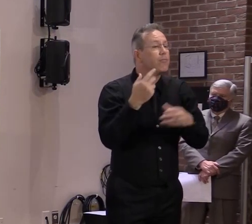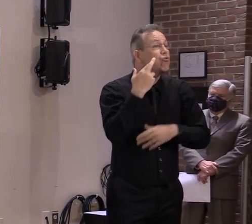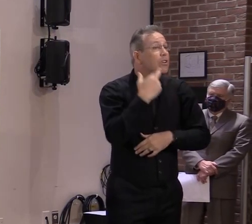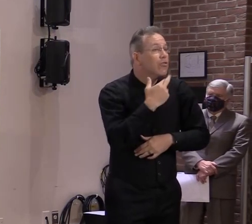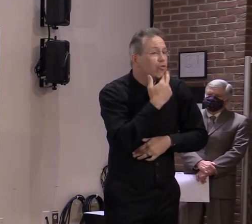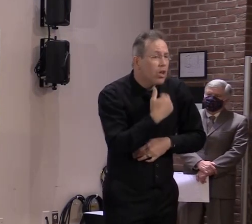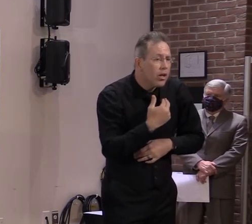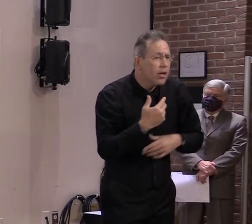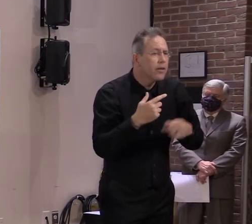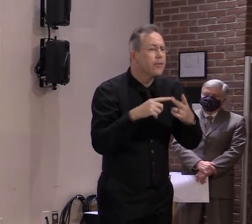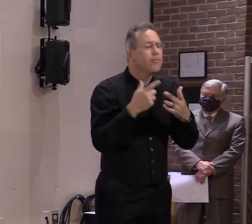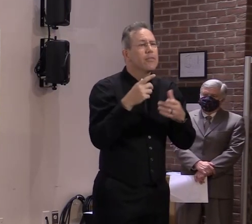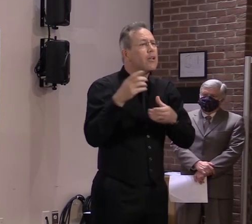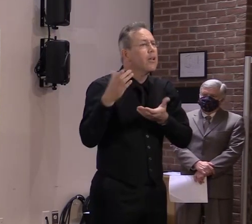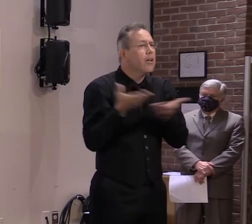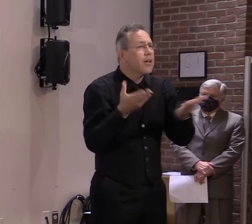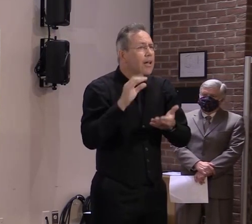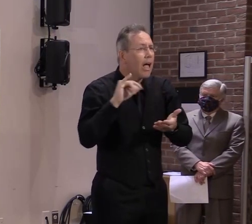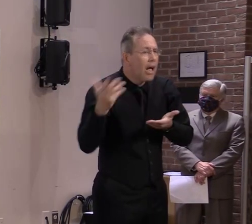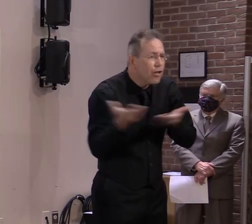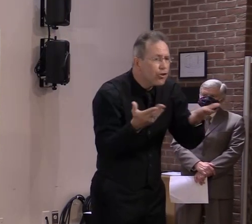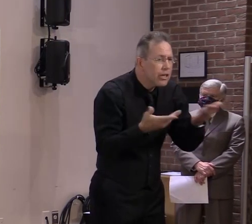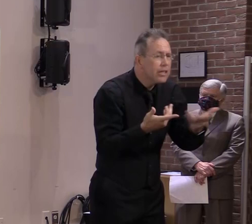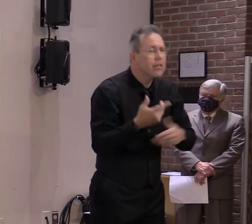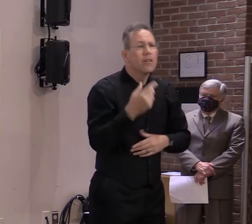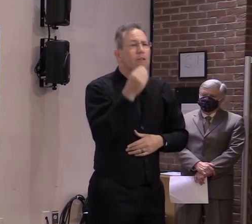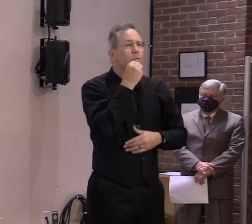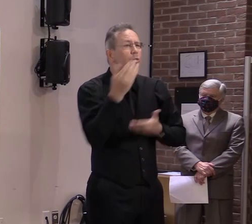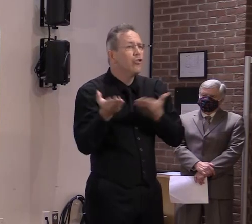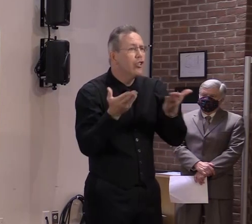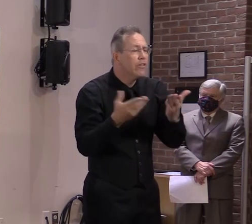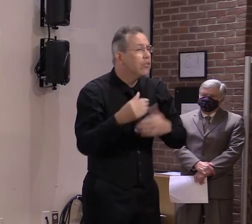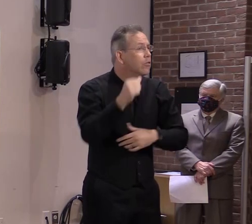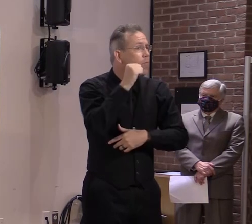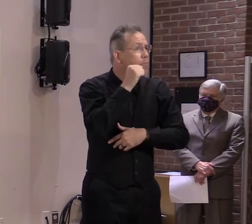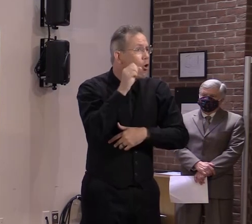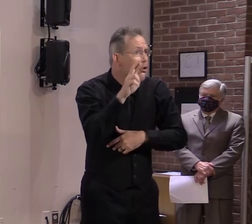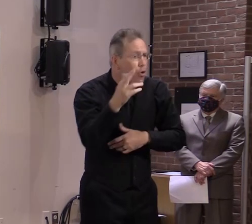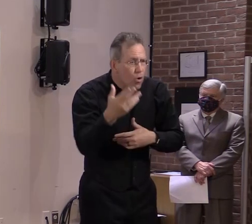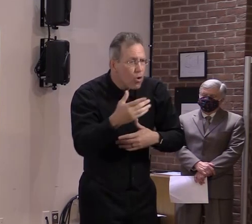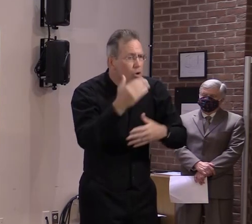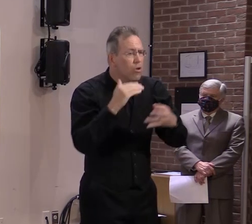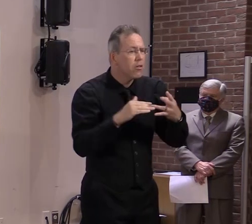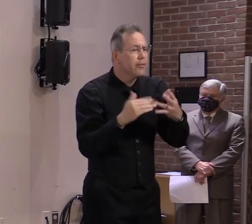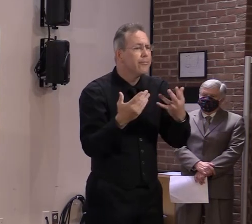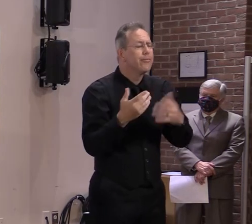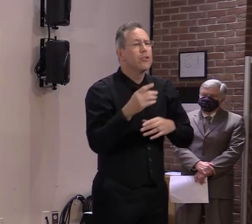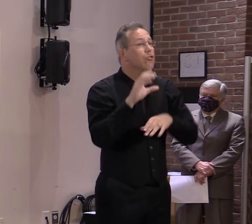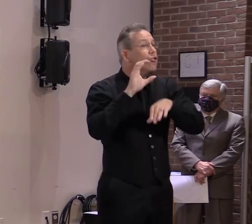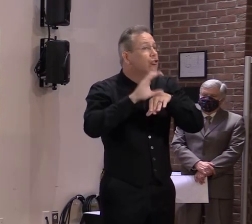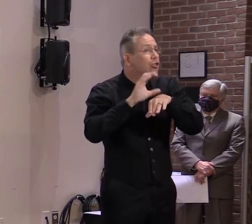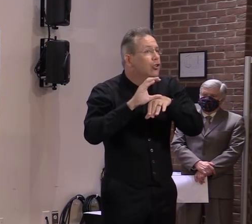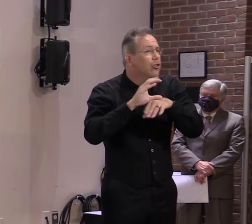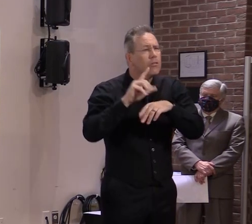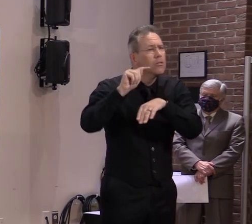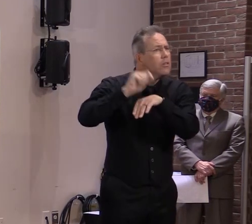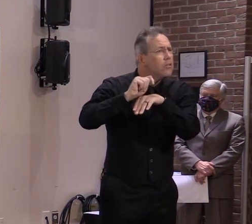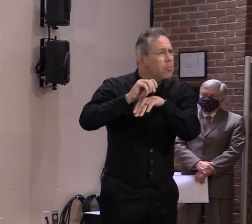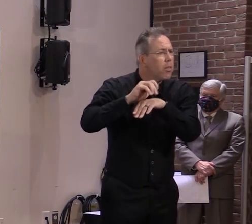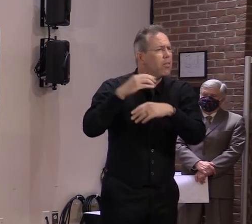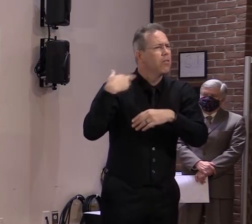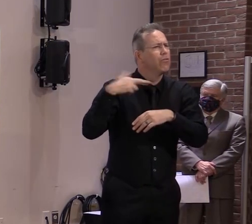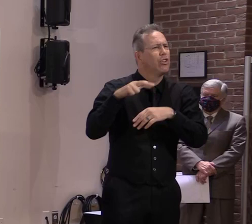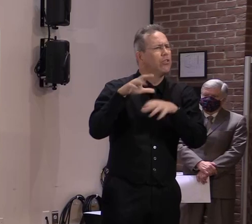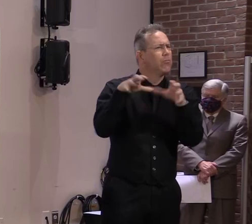close contact businesses, which includes gyms, fitness centers, and the like, sports, organized sports, including youth leagues,